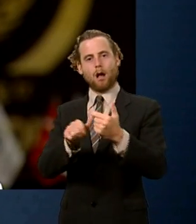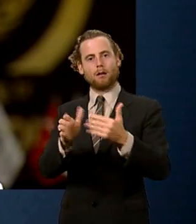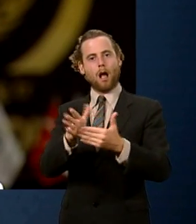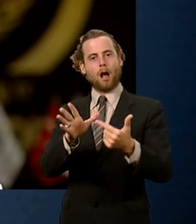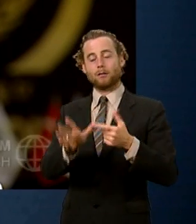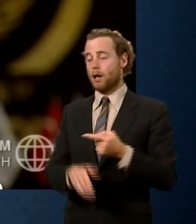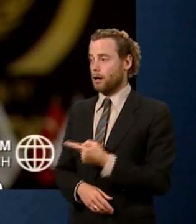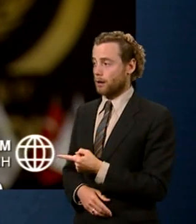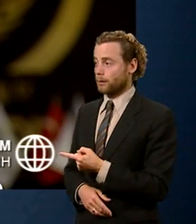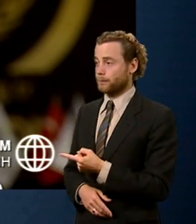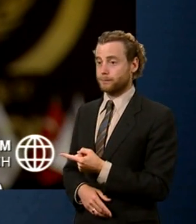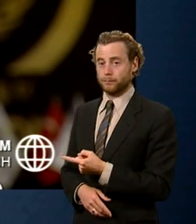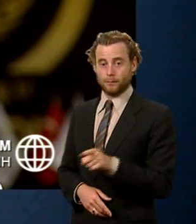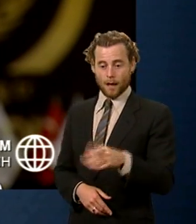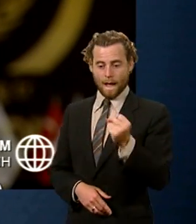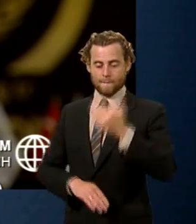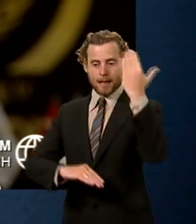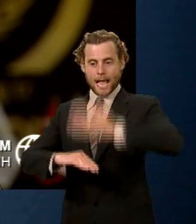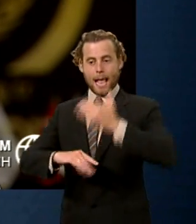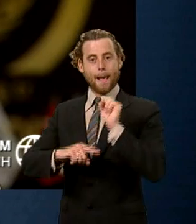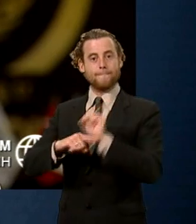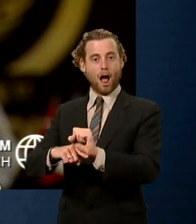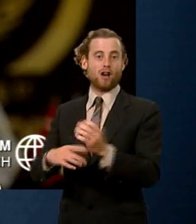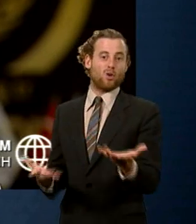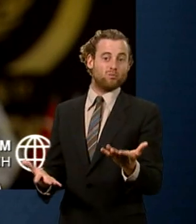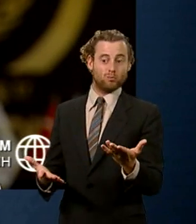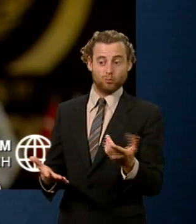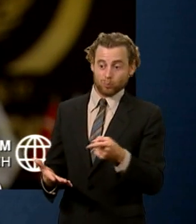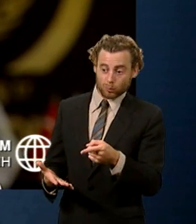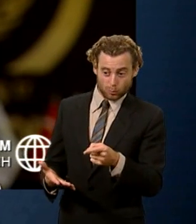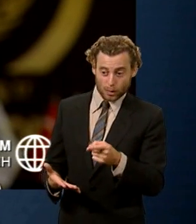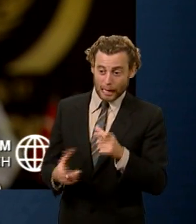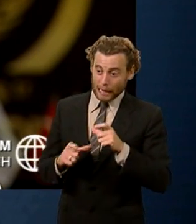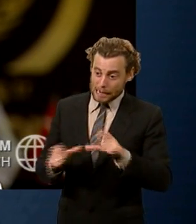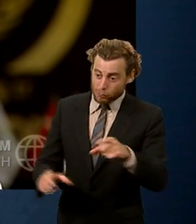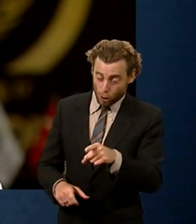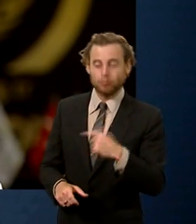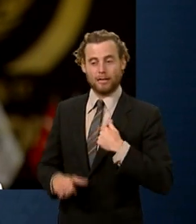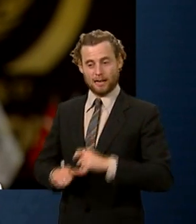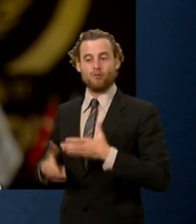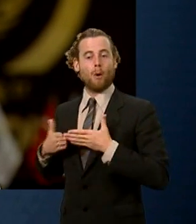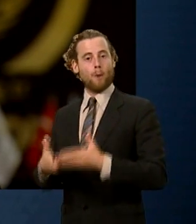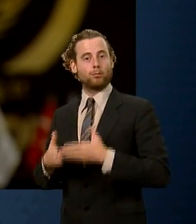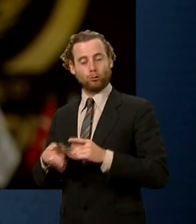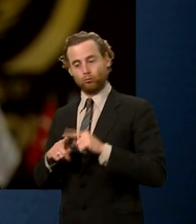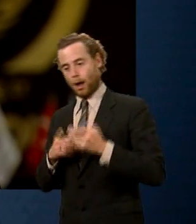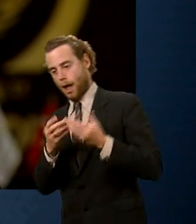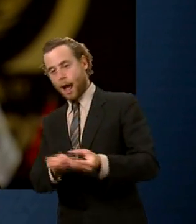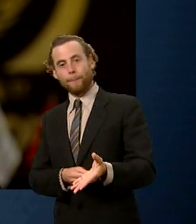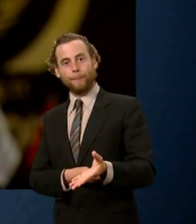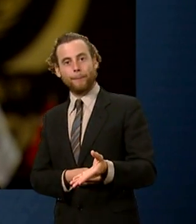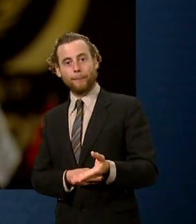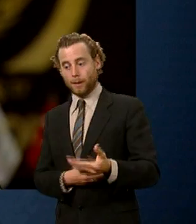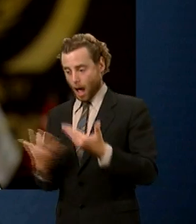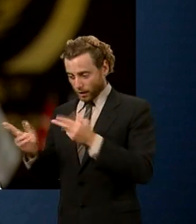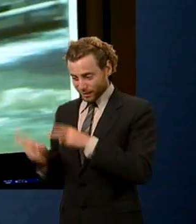If the embargo isn't lifted, then of course there'll be more flotillas. We'll go back with more boats. We lost 9 people. This isn't something that can just be